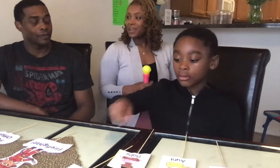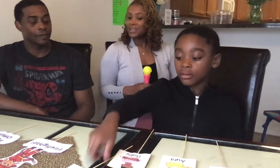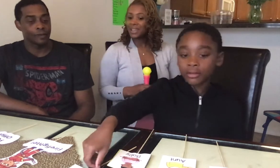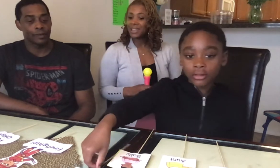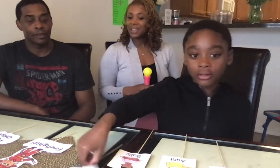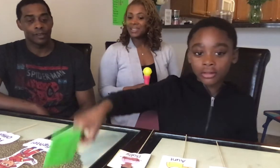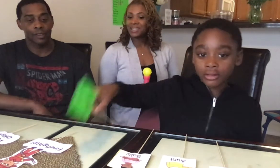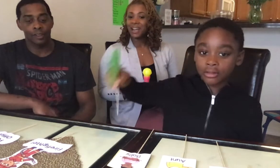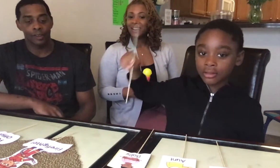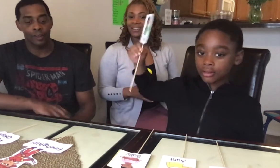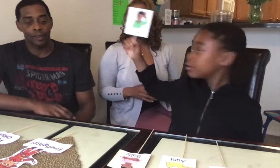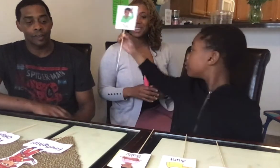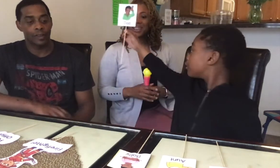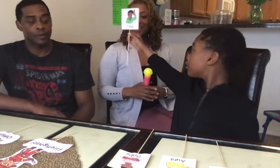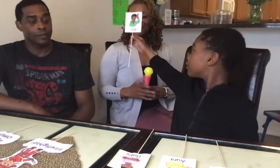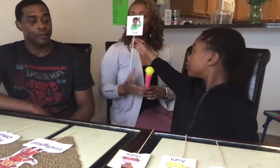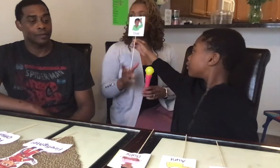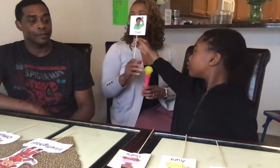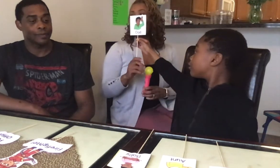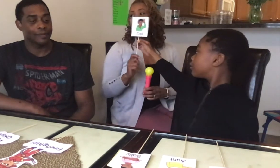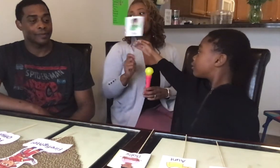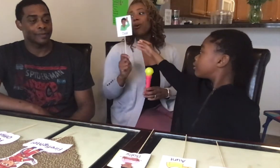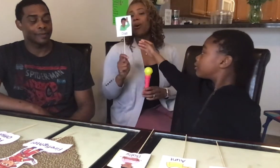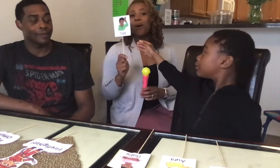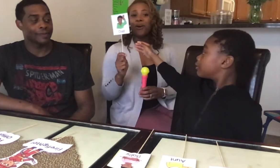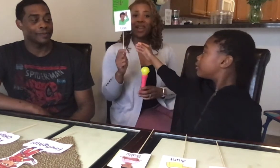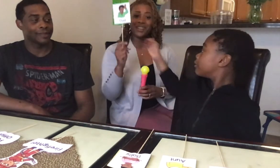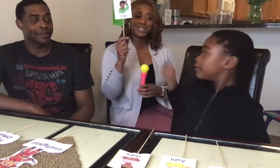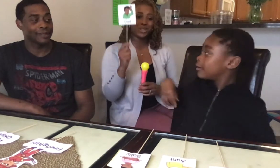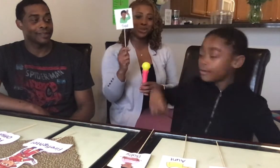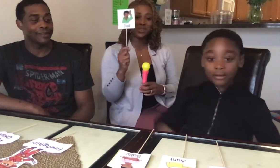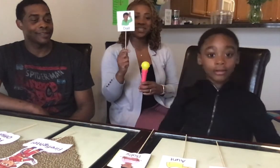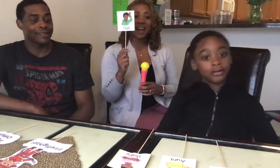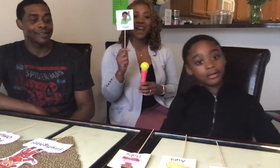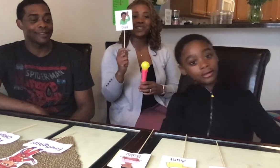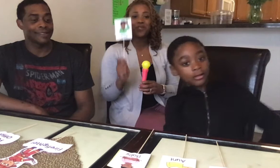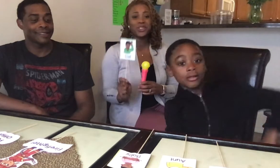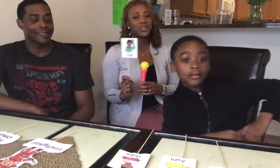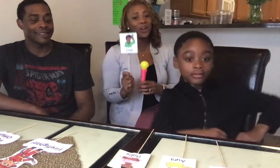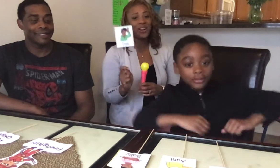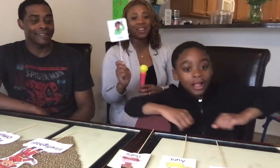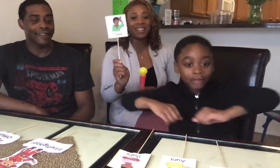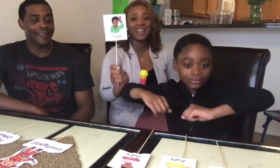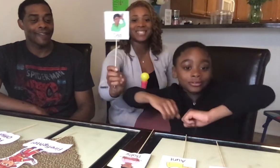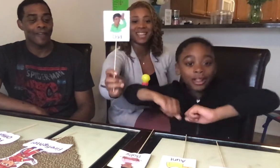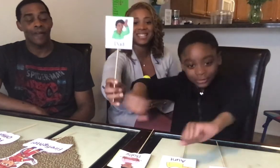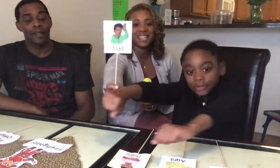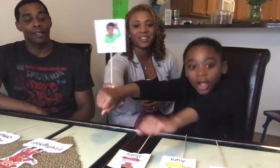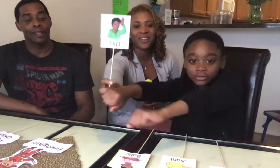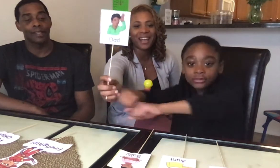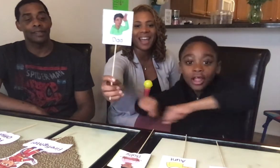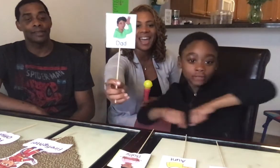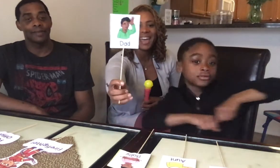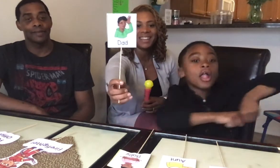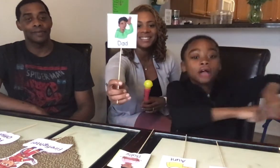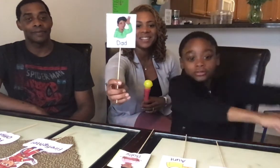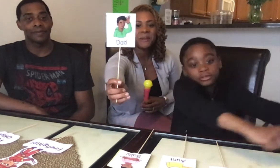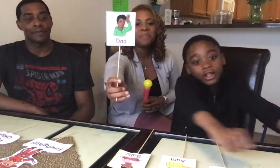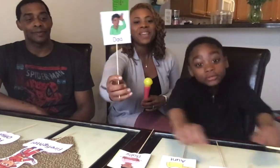Tick, tock, tick, tock. Oh, that's 2 signs for Jordan. Let's see. Is he correct, guys?